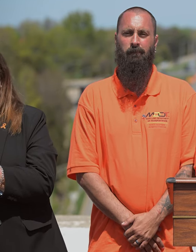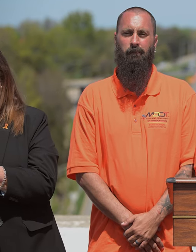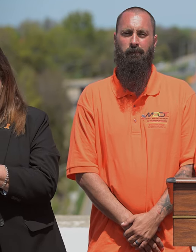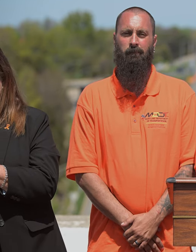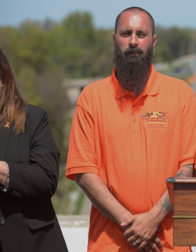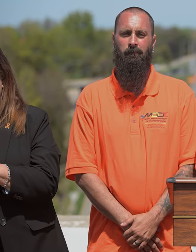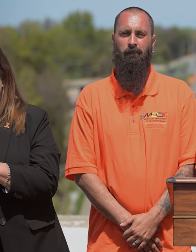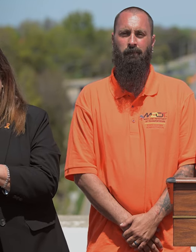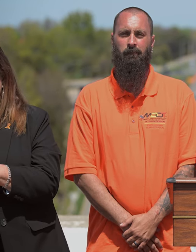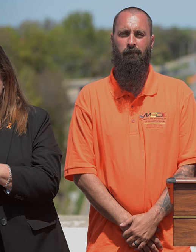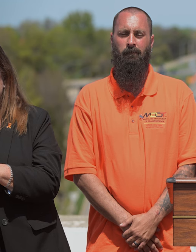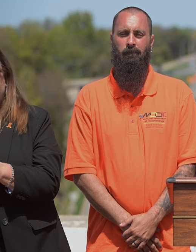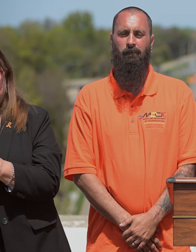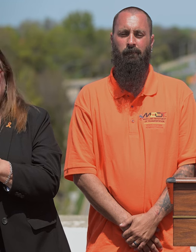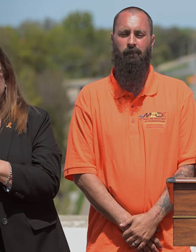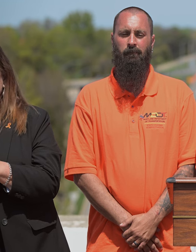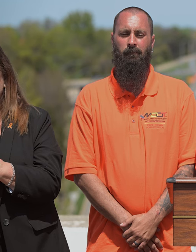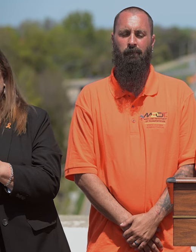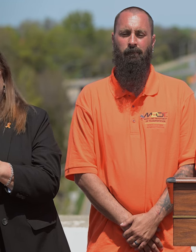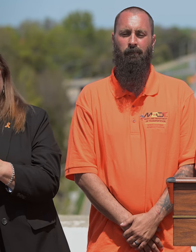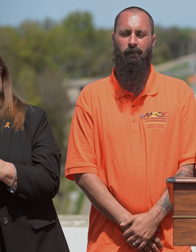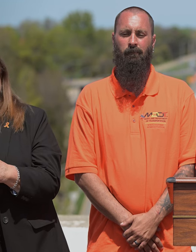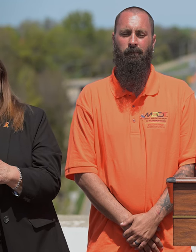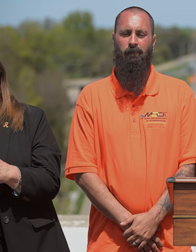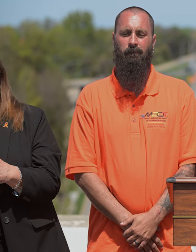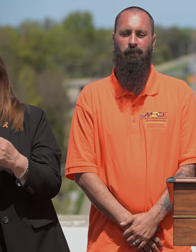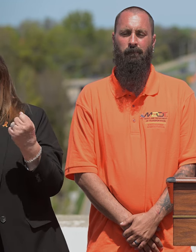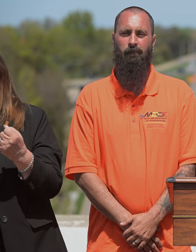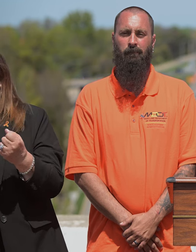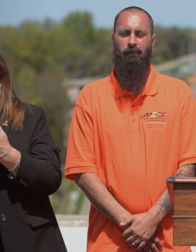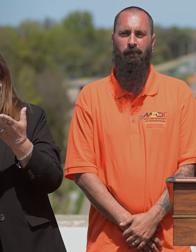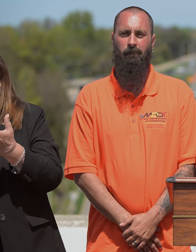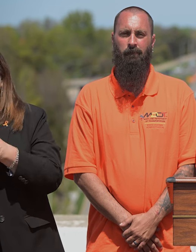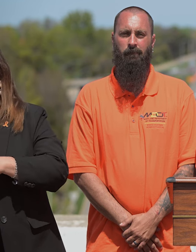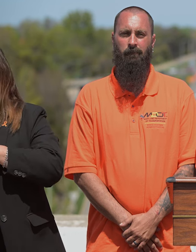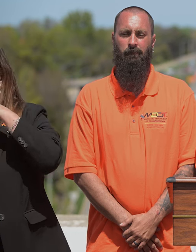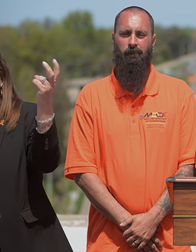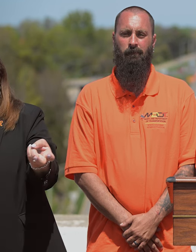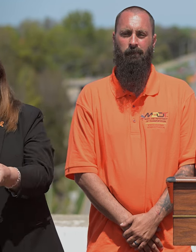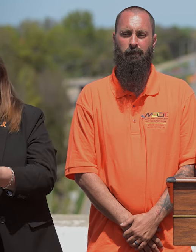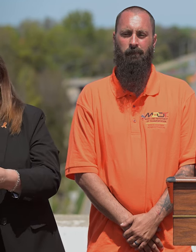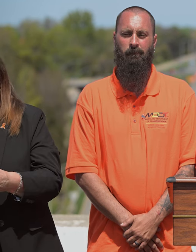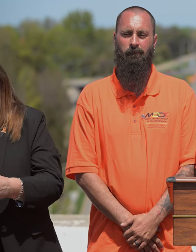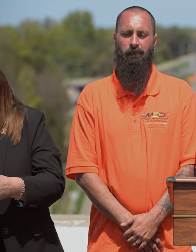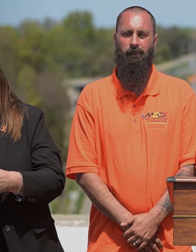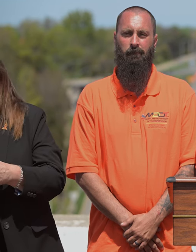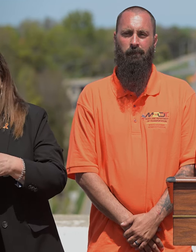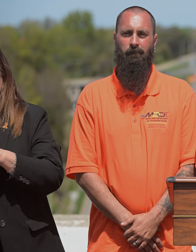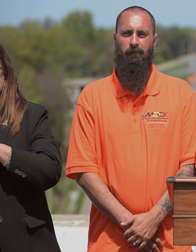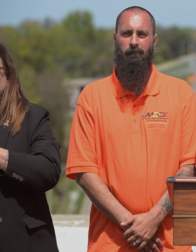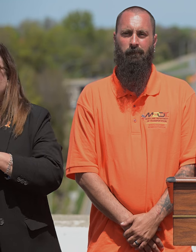out of my truck, and the next thing I see is car parts flying through the air. I ducked and jumped over the